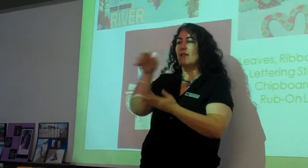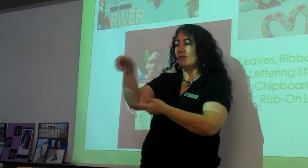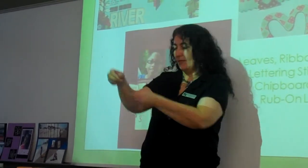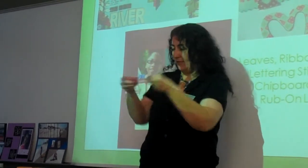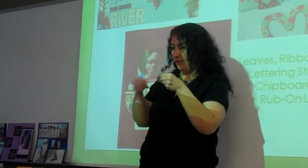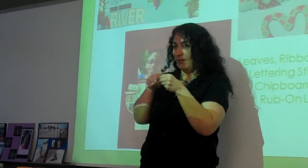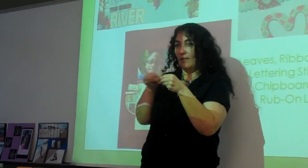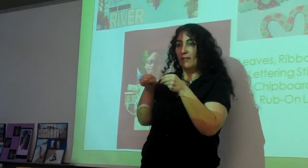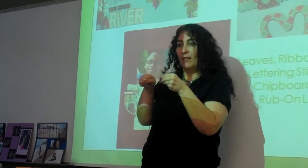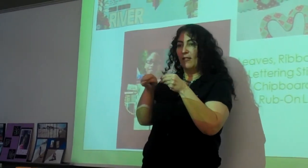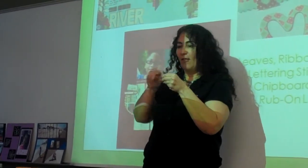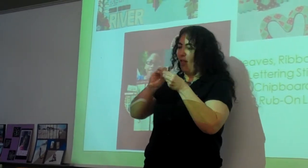parties.